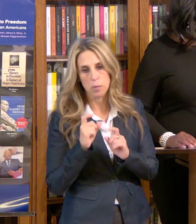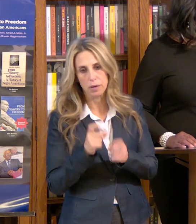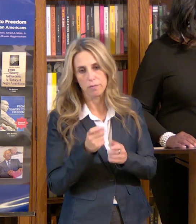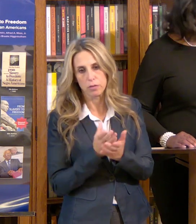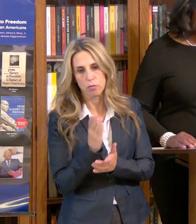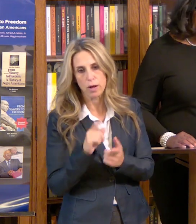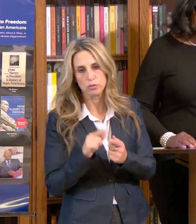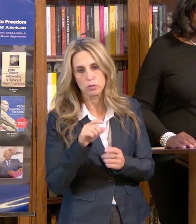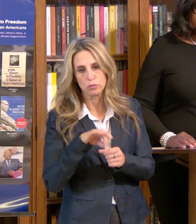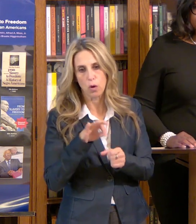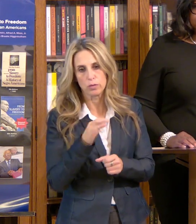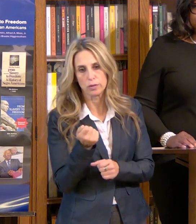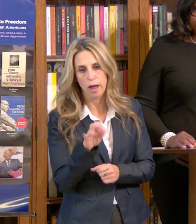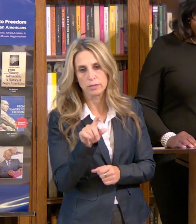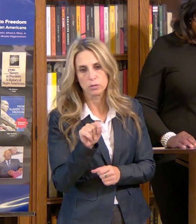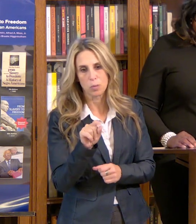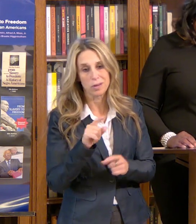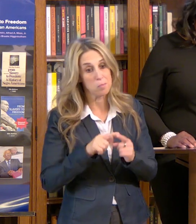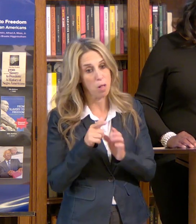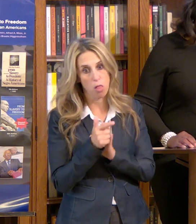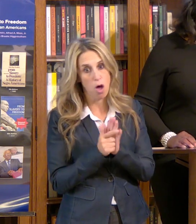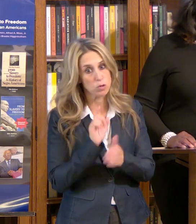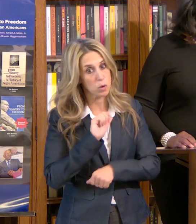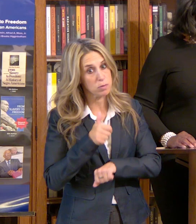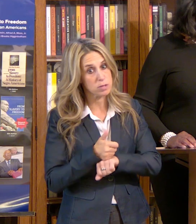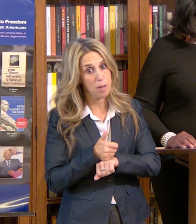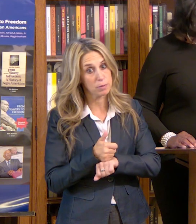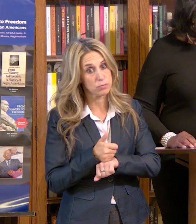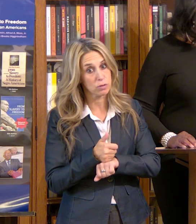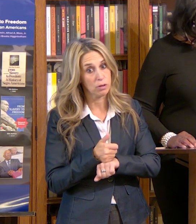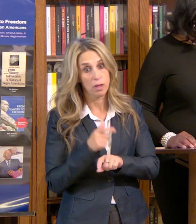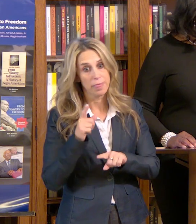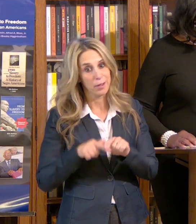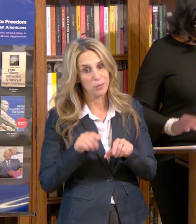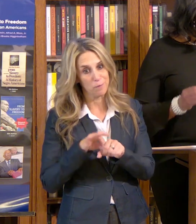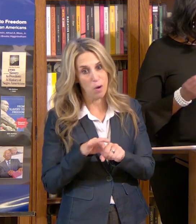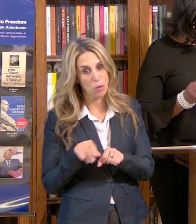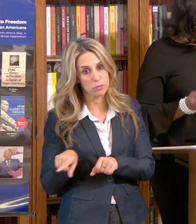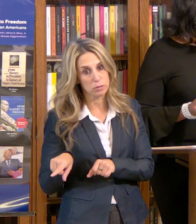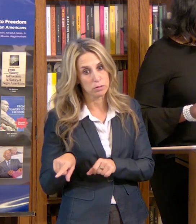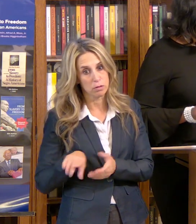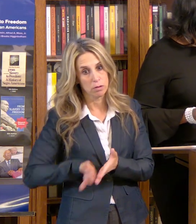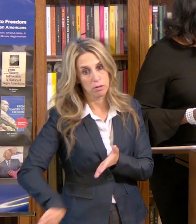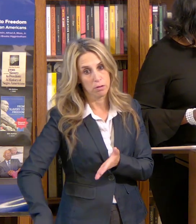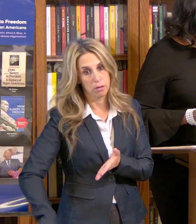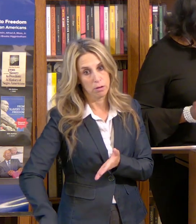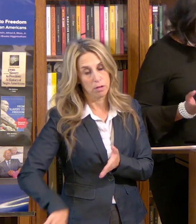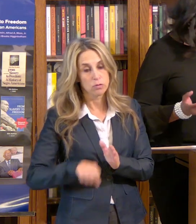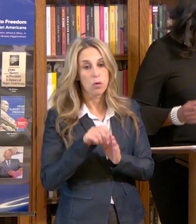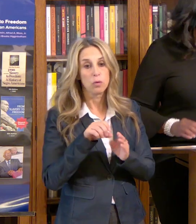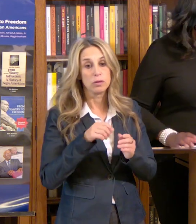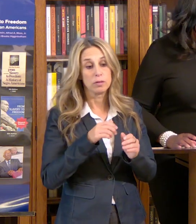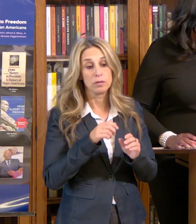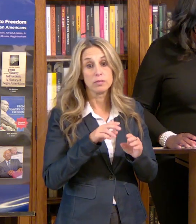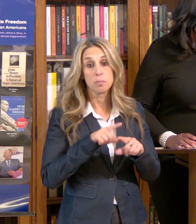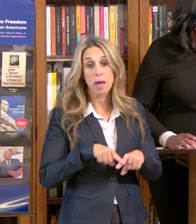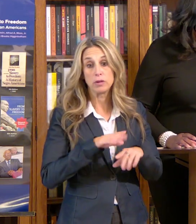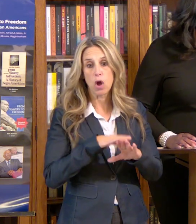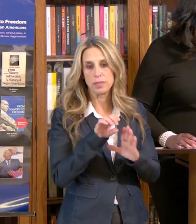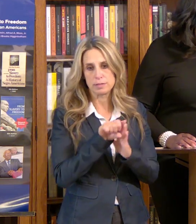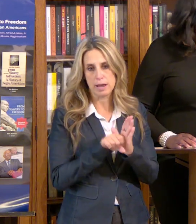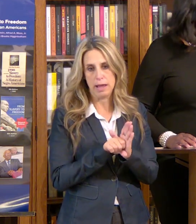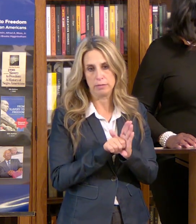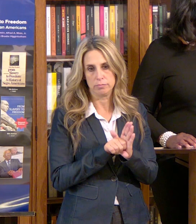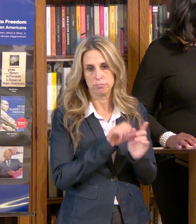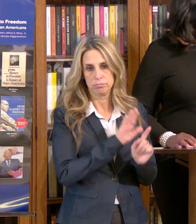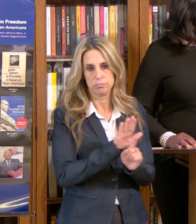1920 but laws were put into place where they were they could not vote so states did it individually so I don't